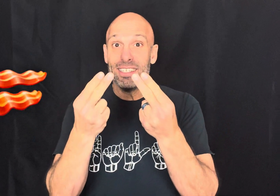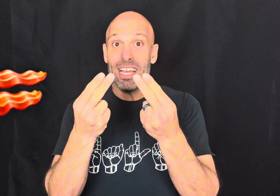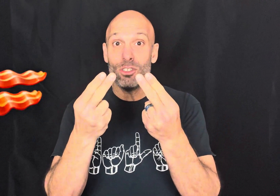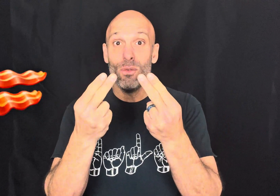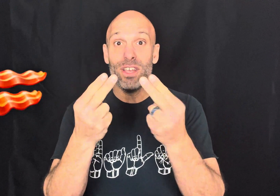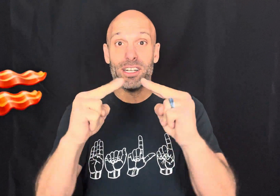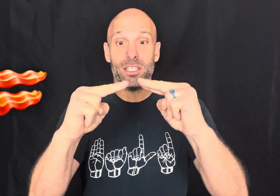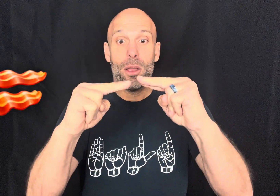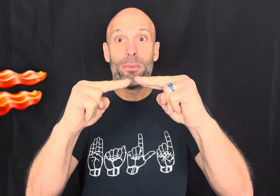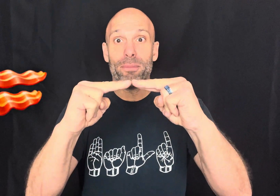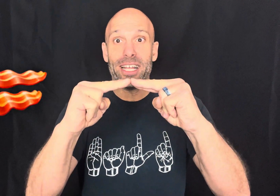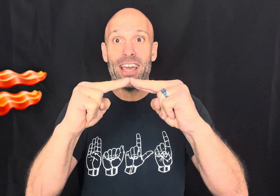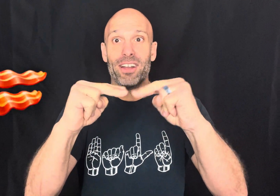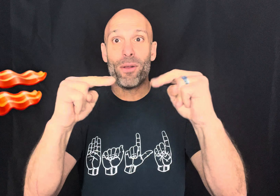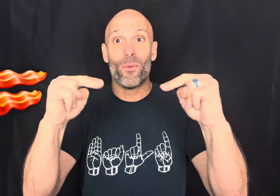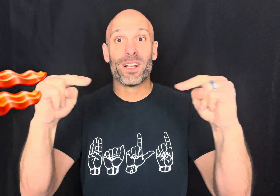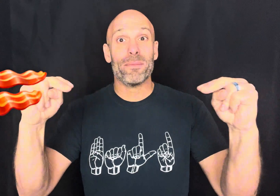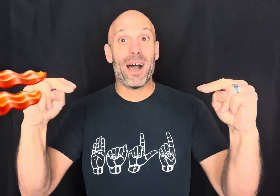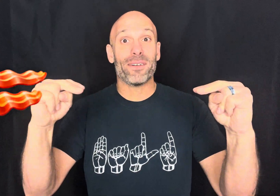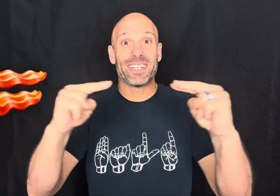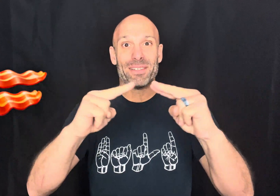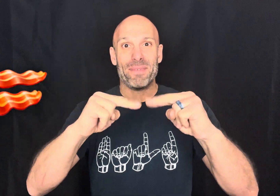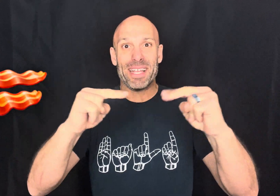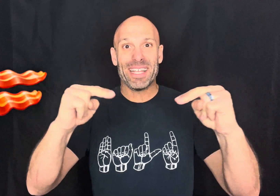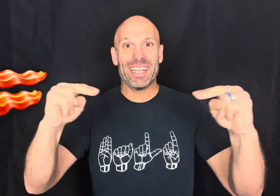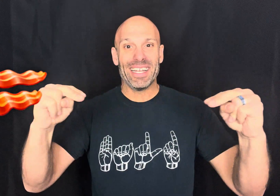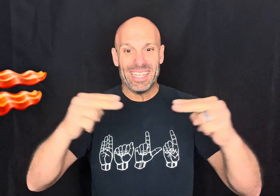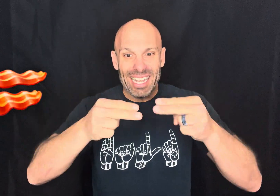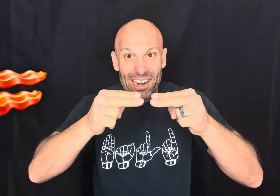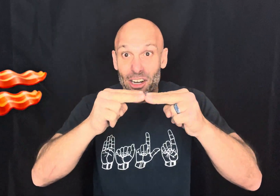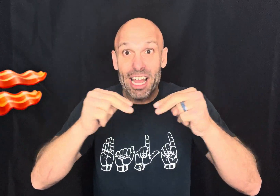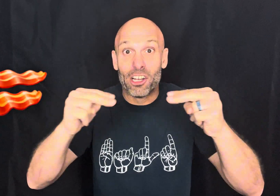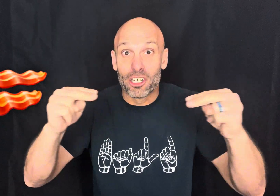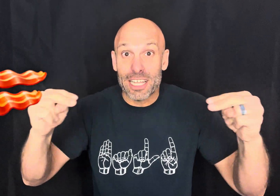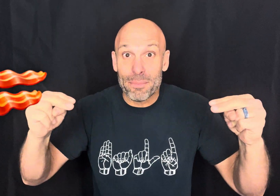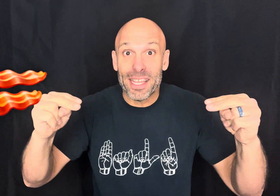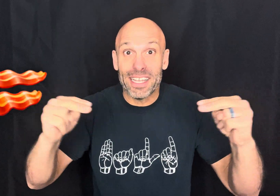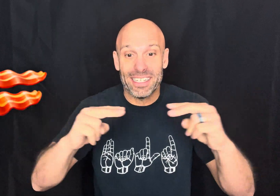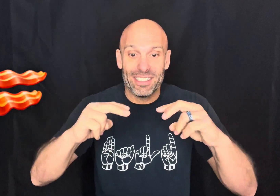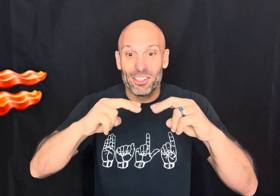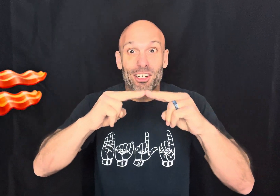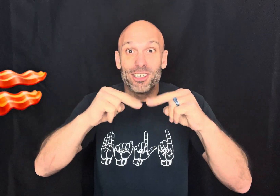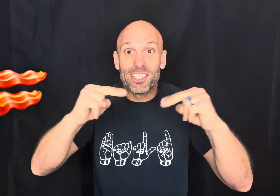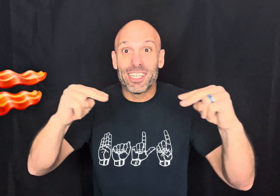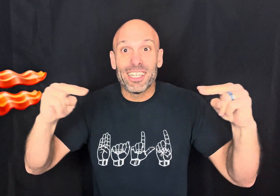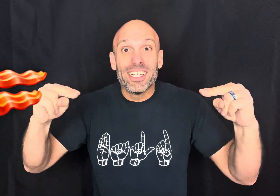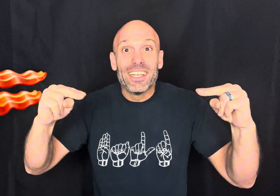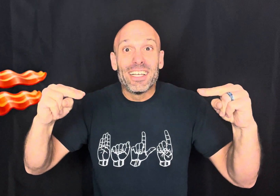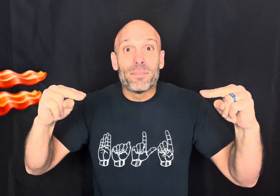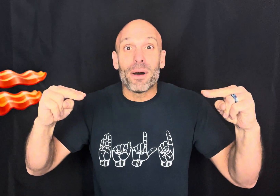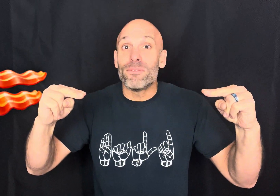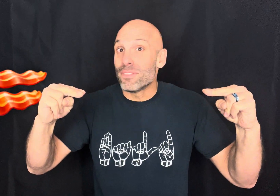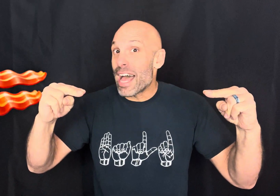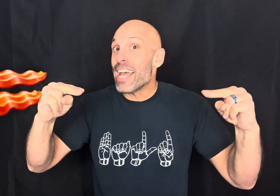and two fingers, put them together and wiggle them out because bacon, I don't know, kind of looks like bacon. It's a little curly, but flat.